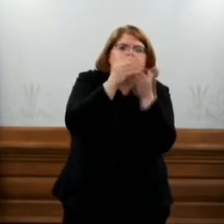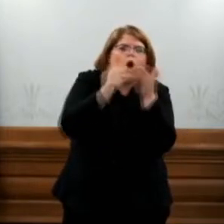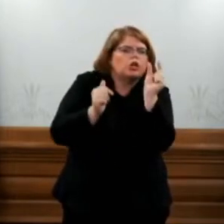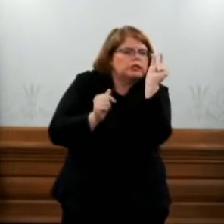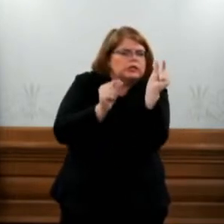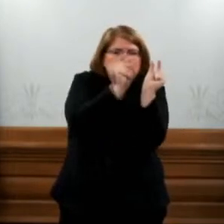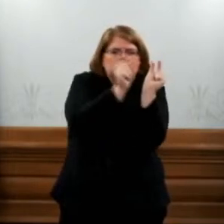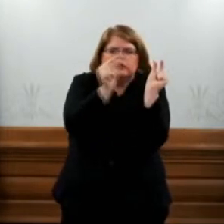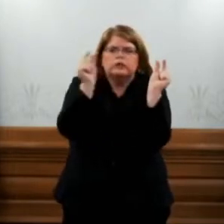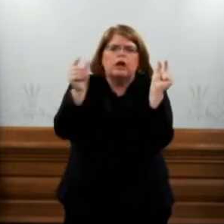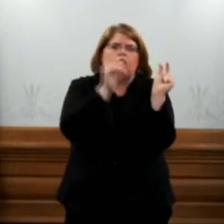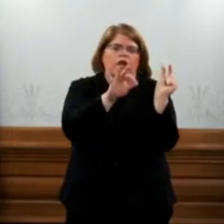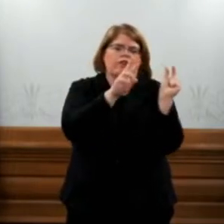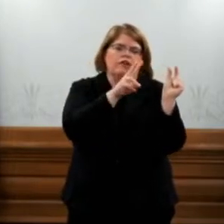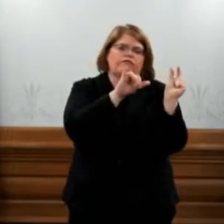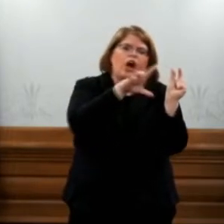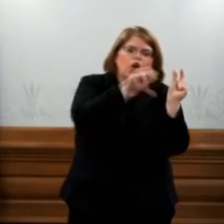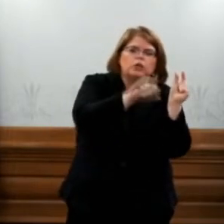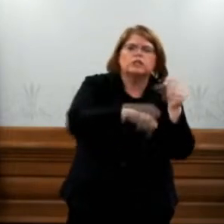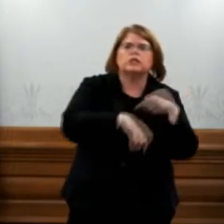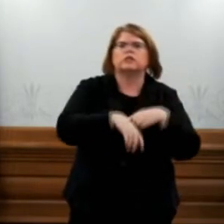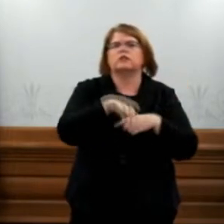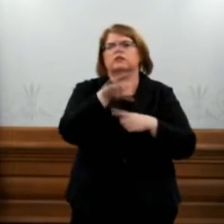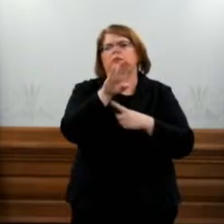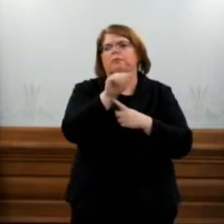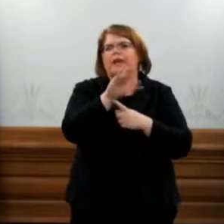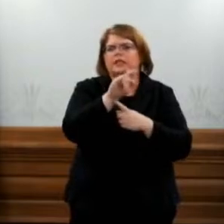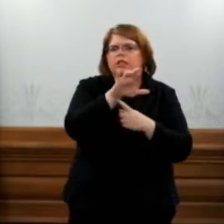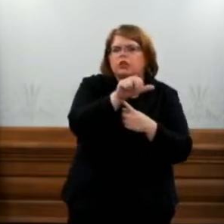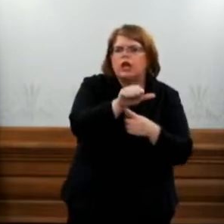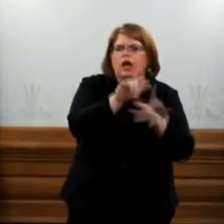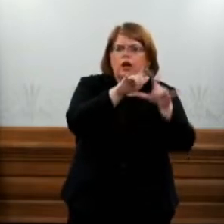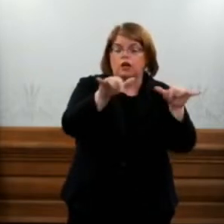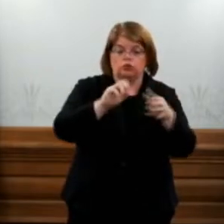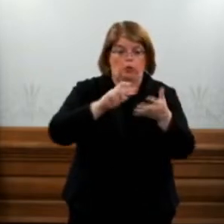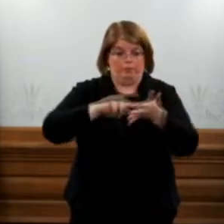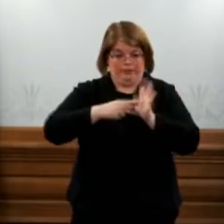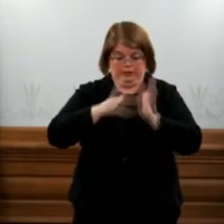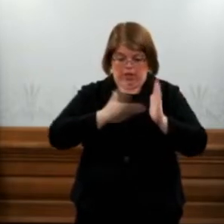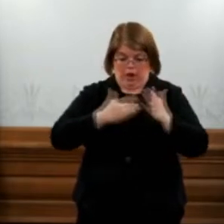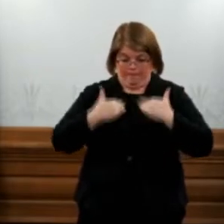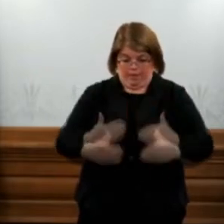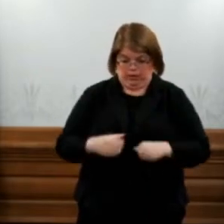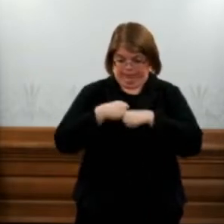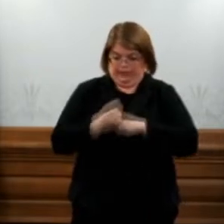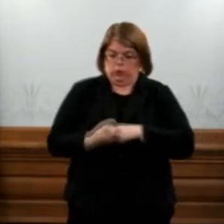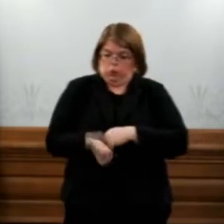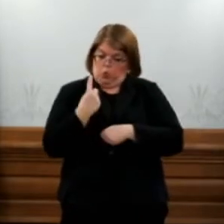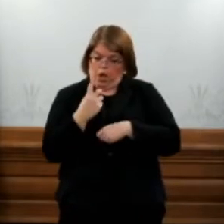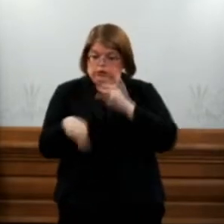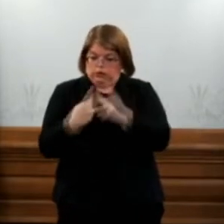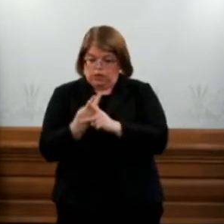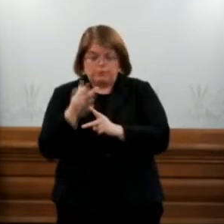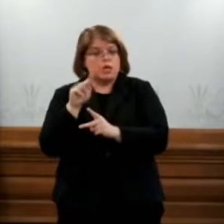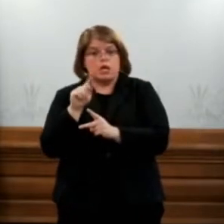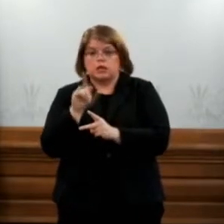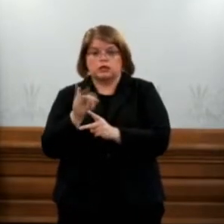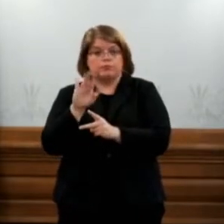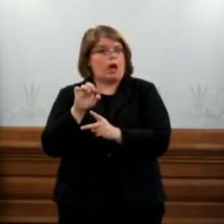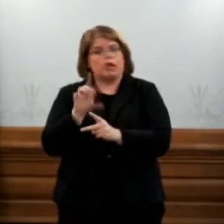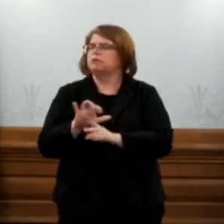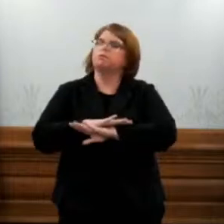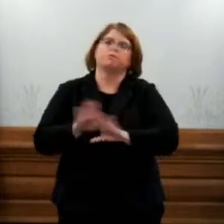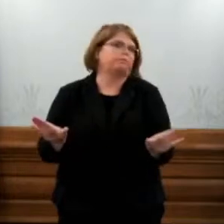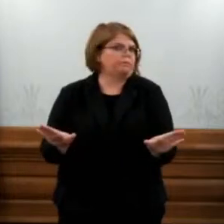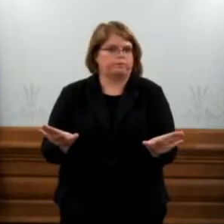these bacteria, of these fungus. So there isn't only one type of antibody made. You actually make quite a few or several important